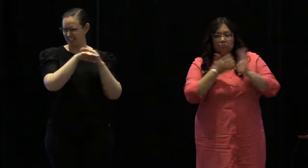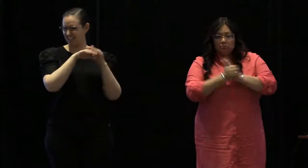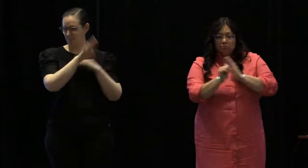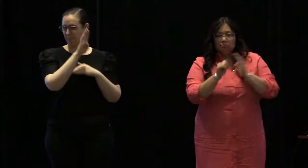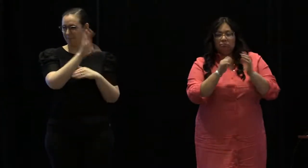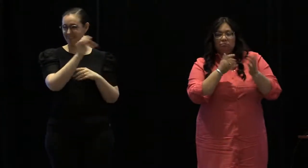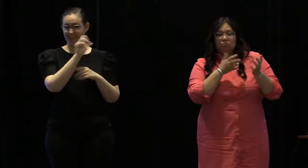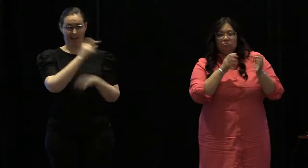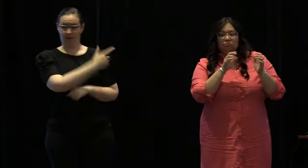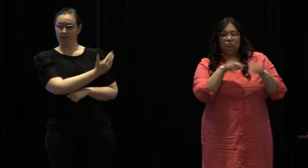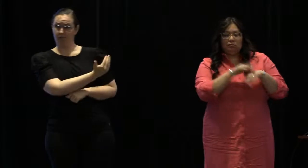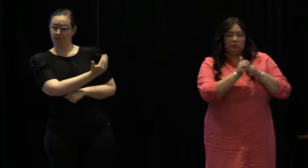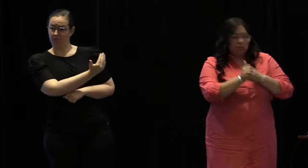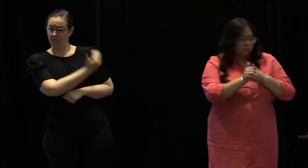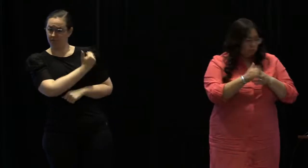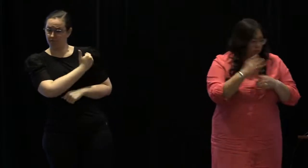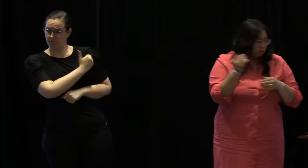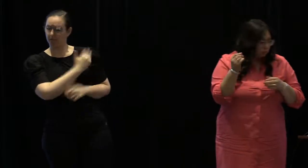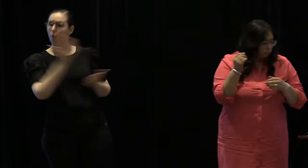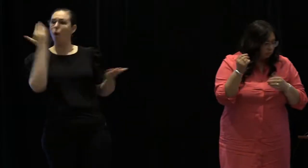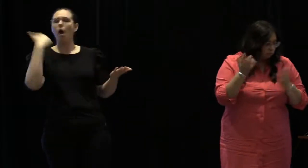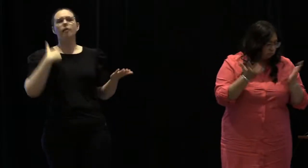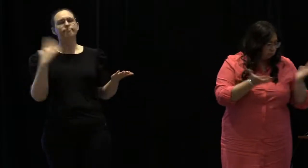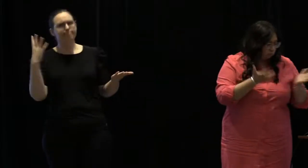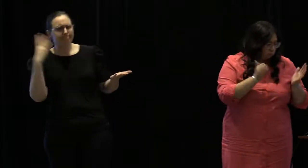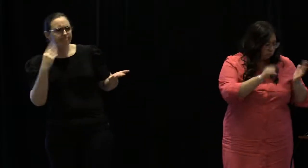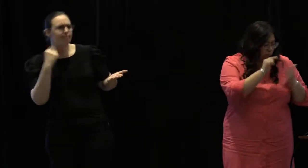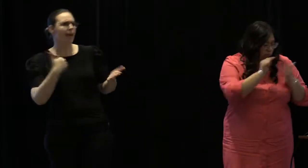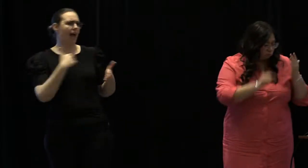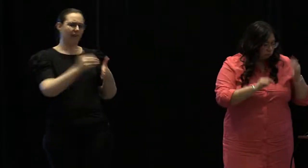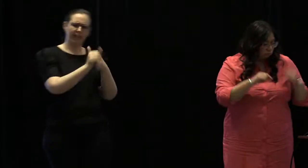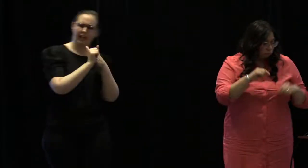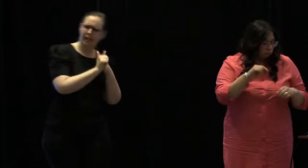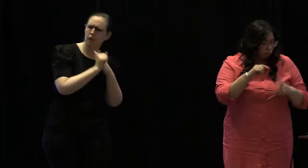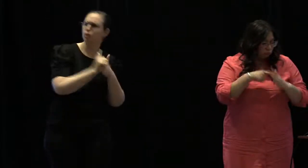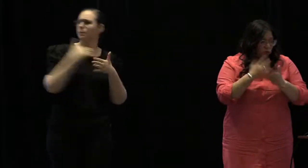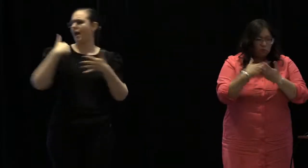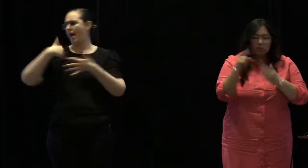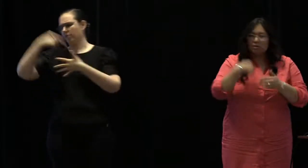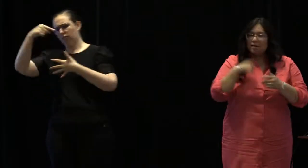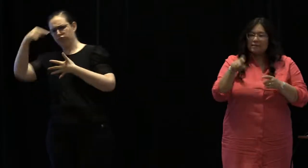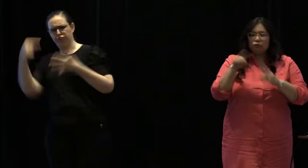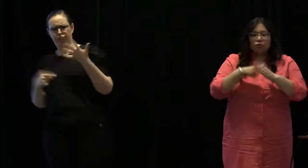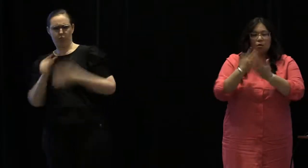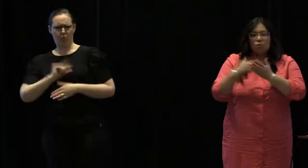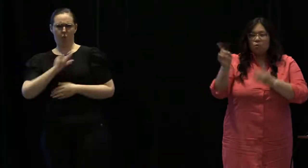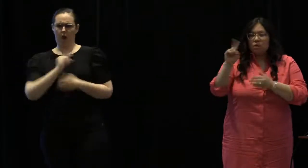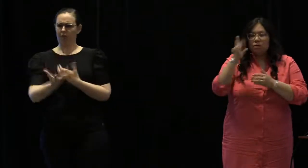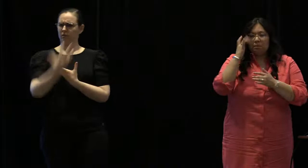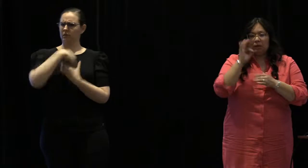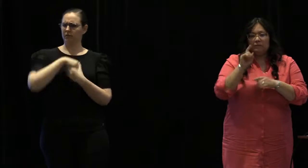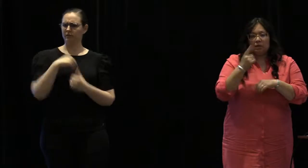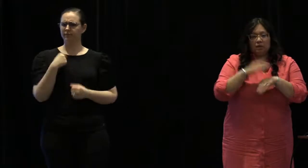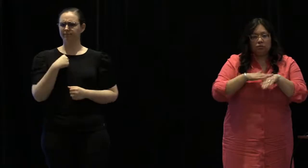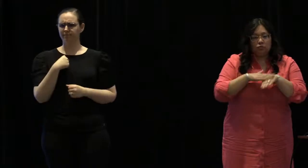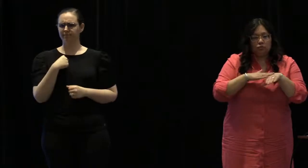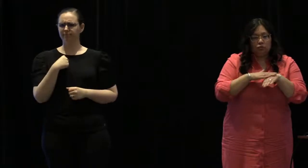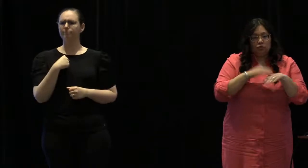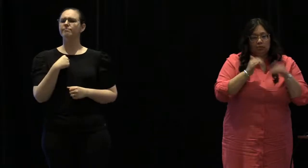Act. I knew that there was going to need some skilled leadership and some Indigenous